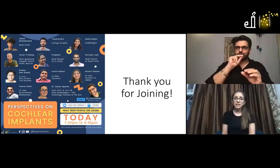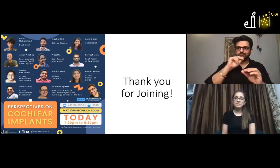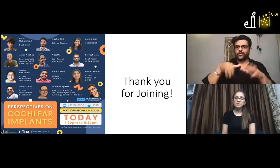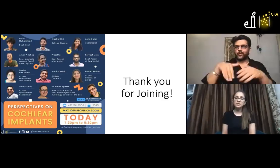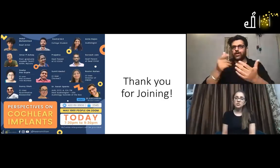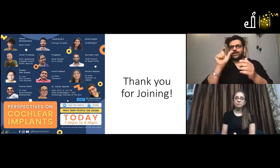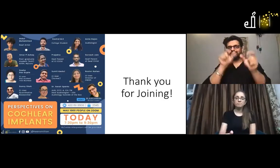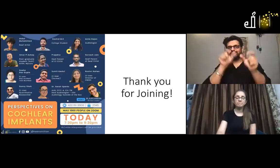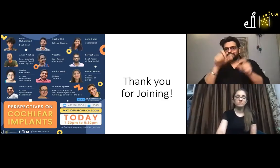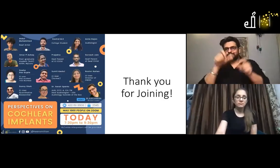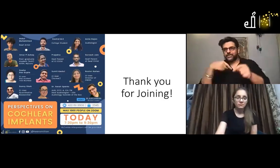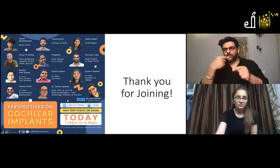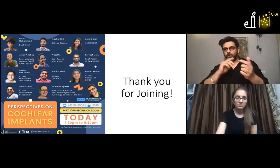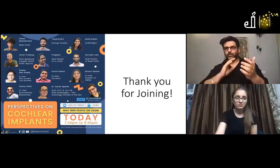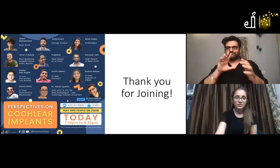because